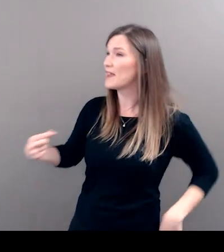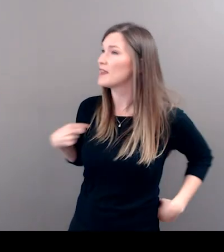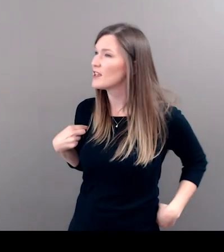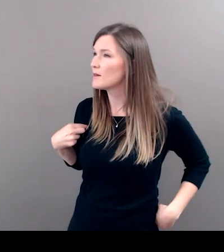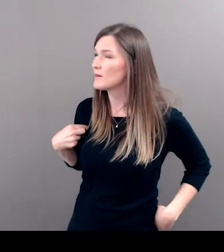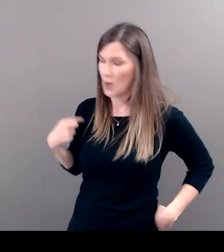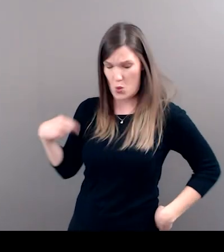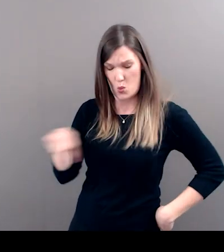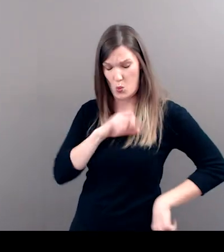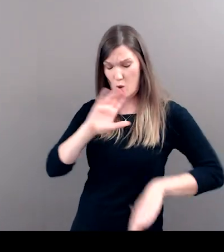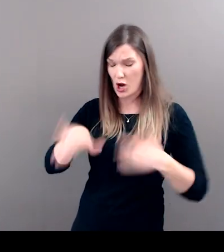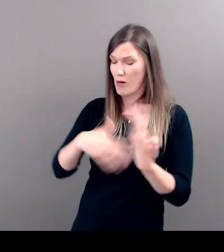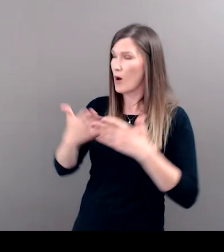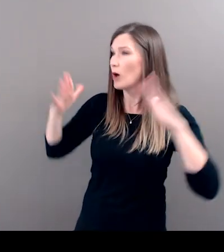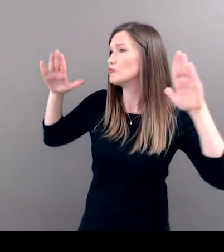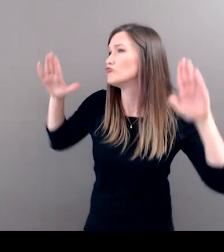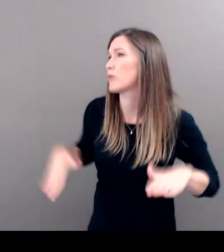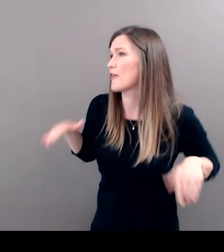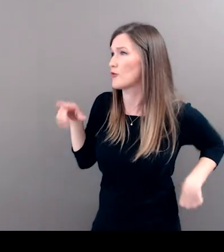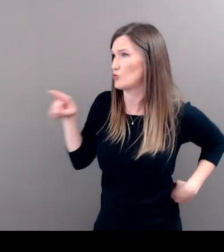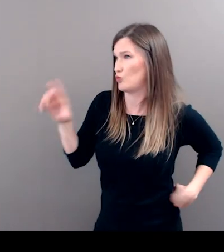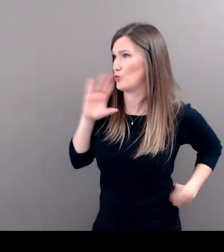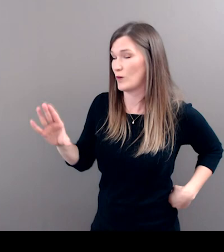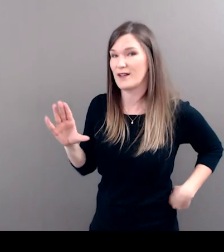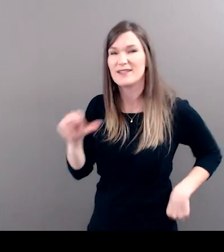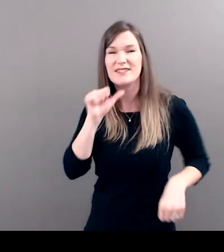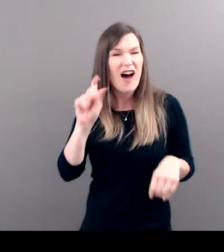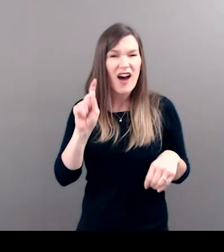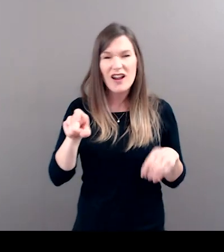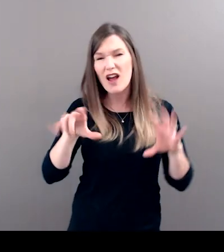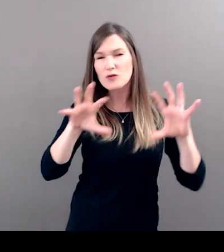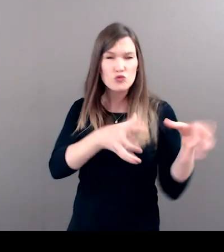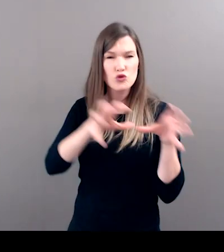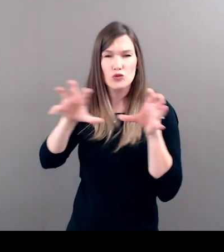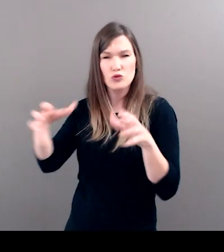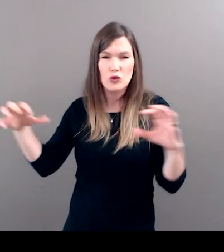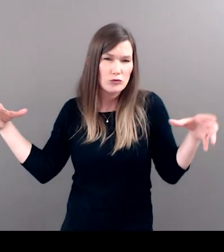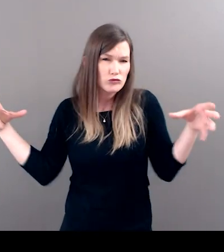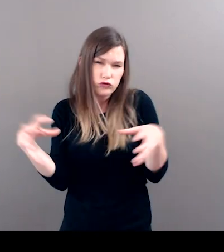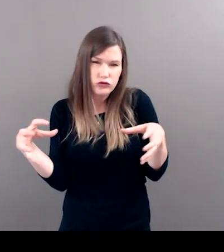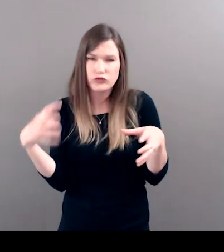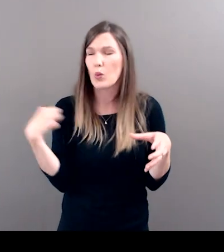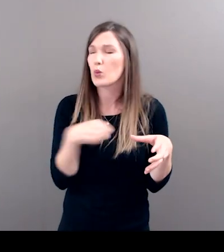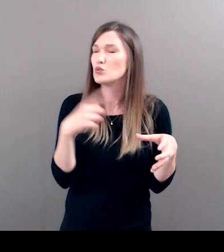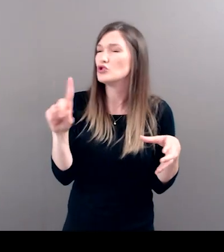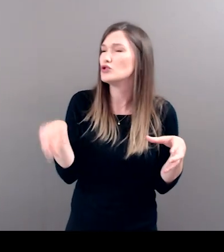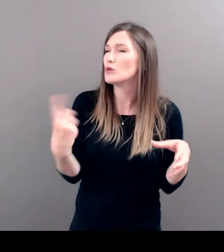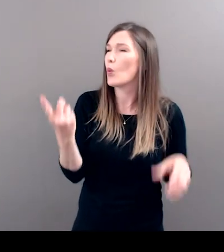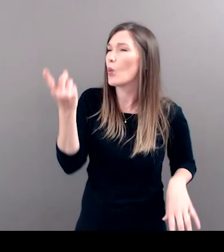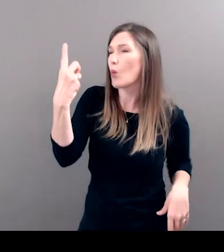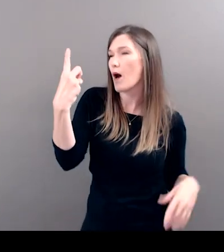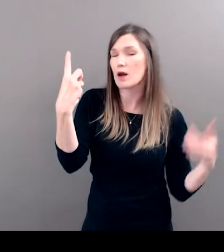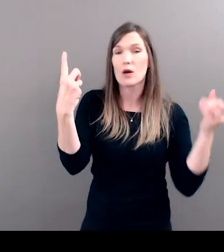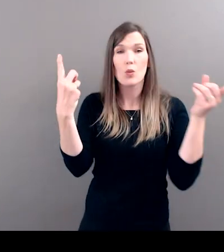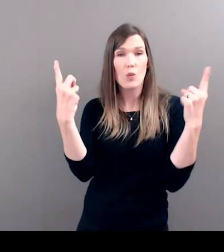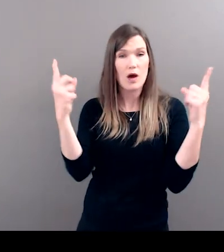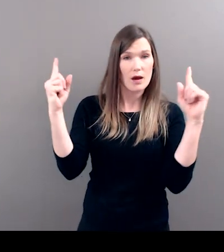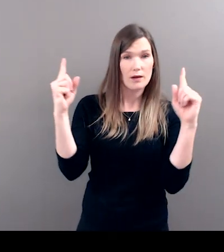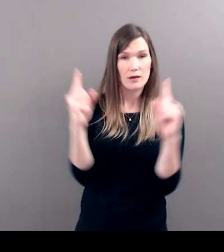one-on-one, mano y mano. And if your guy can whoop me, we will serve you. But if I whoop your